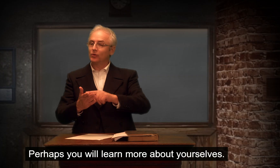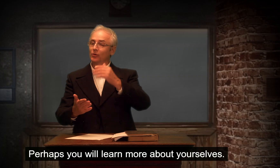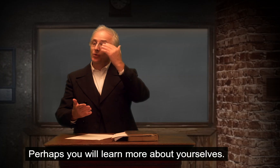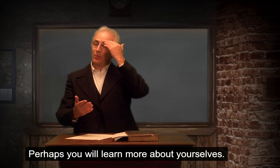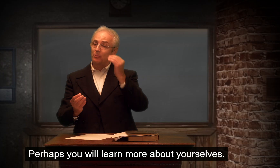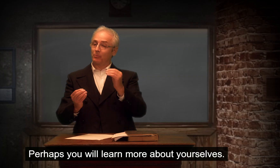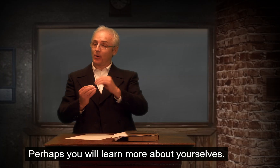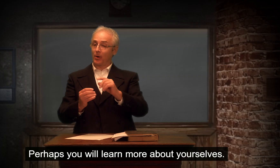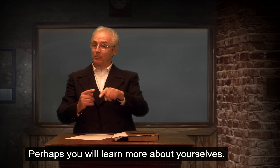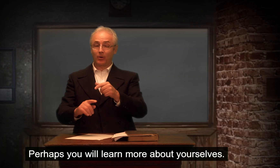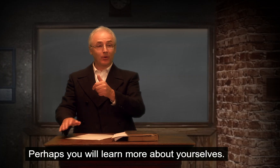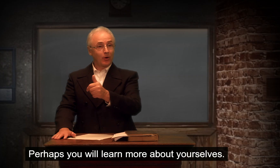Perhaps you will learn more about yourselves.